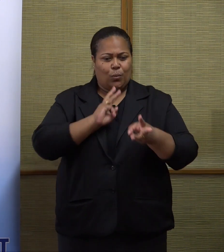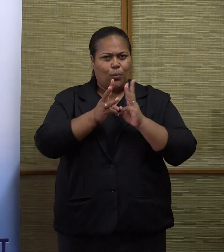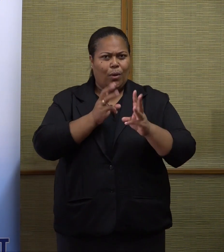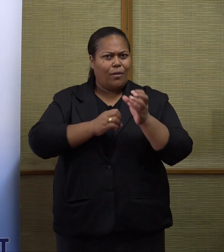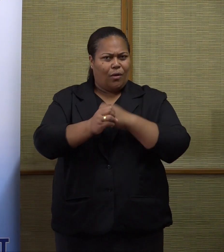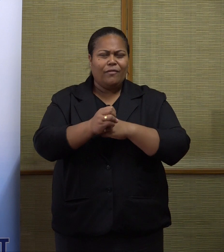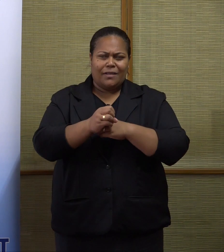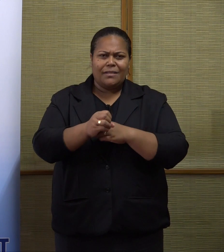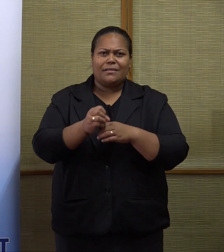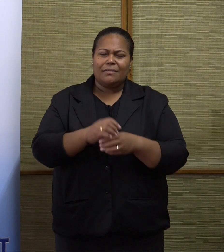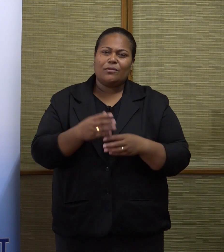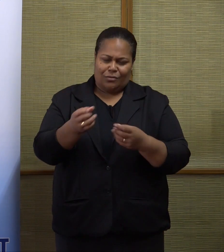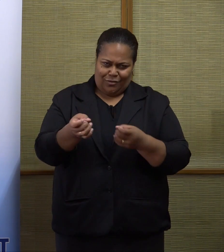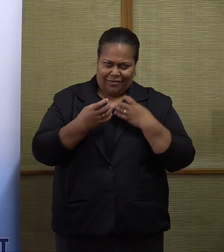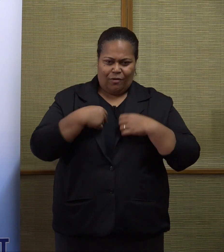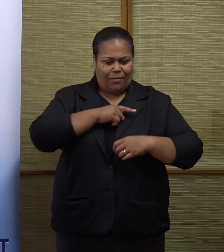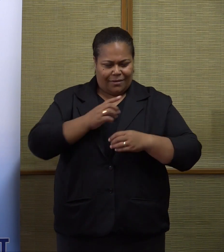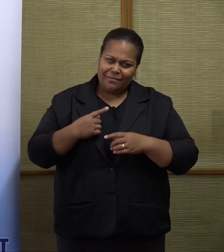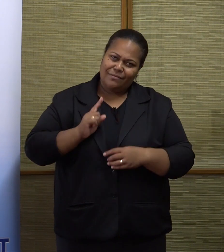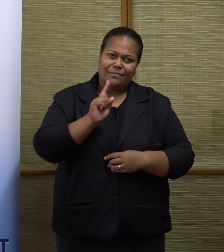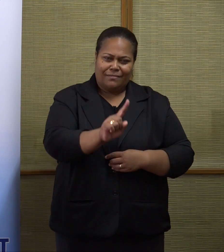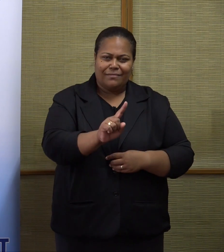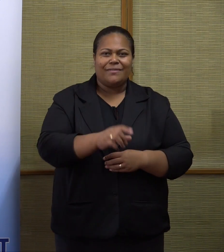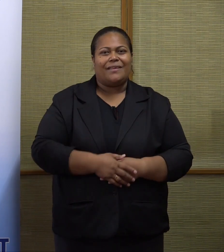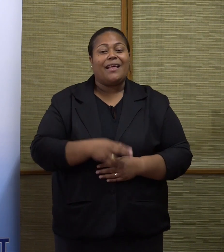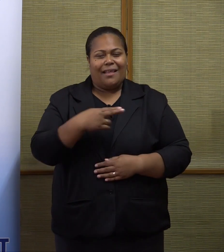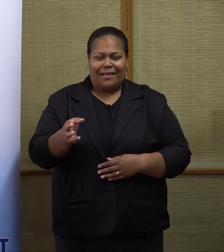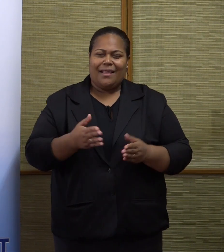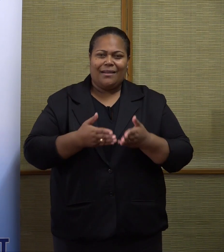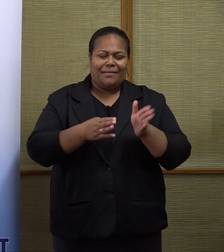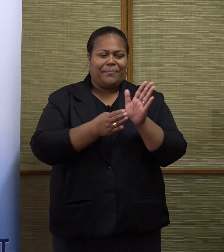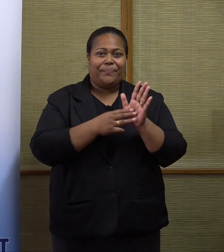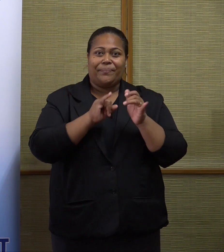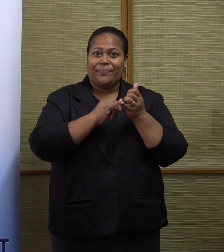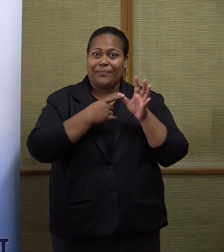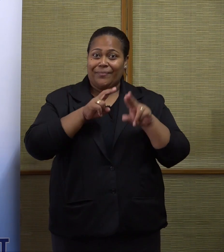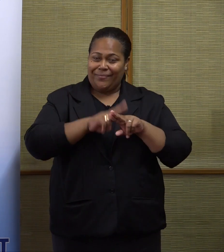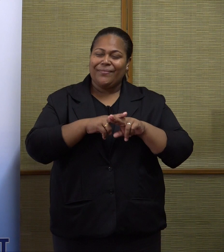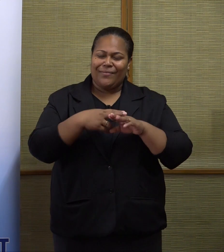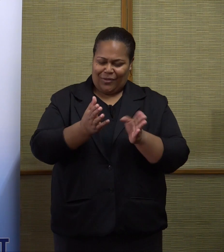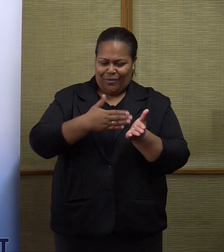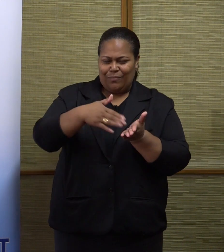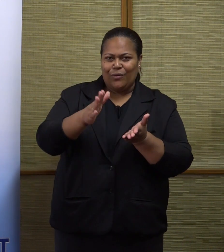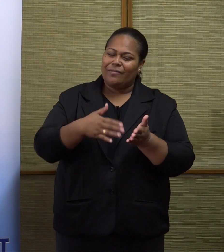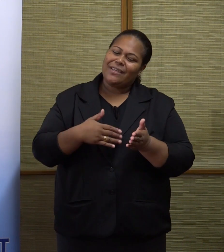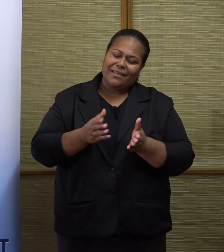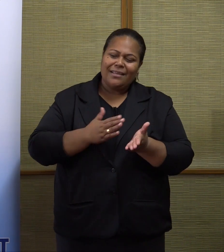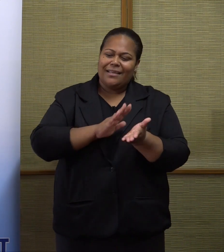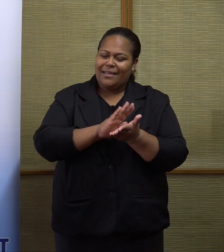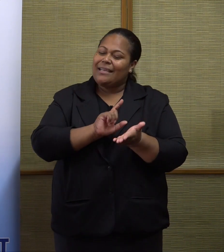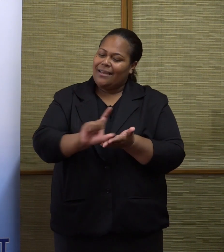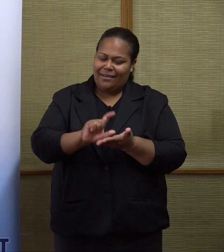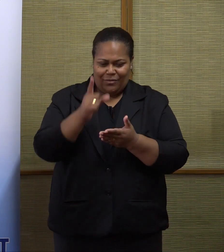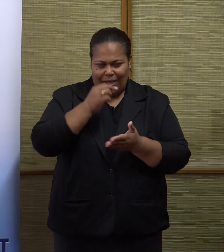the clearance. As of when that is issued, MSAF will issue the clearance for them to sail.